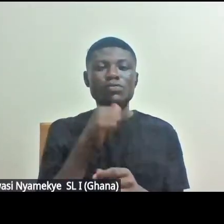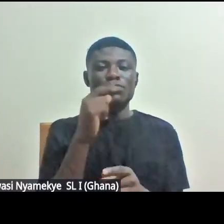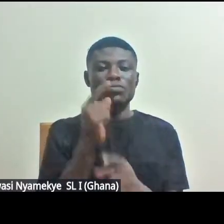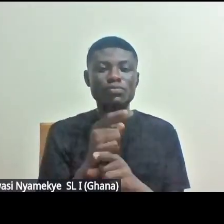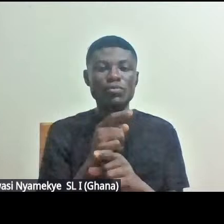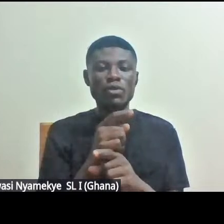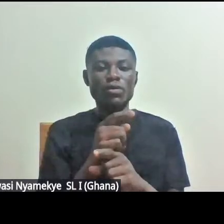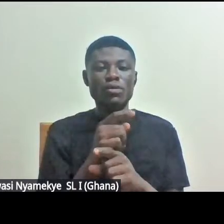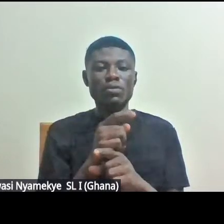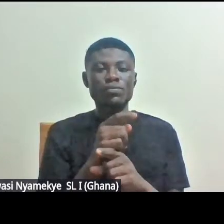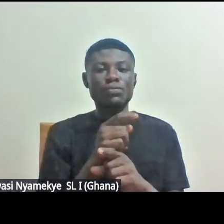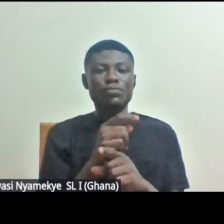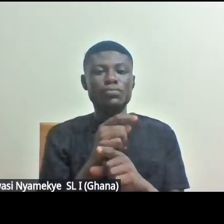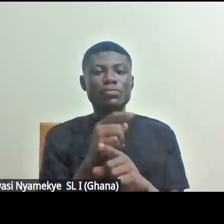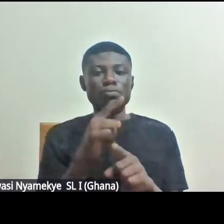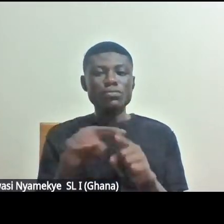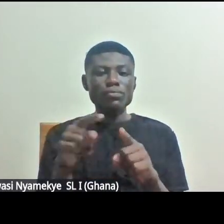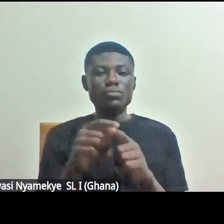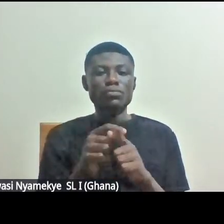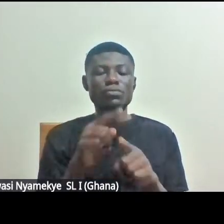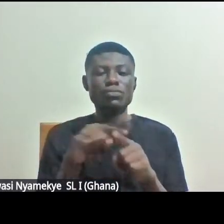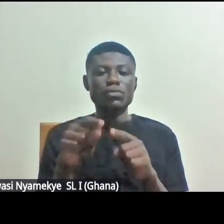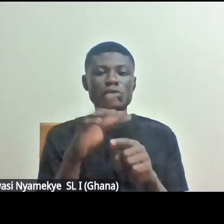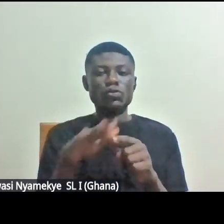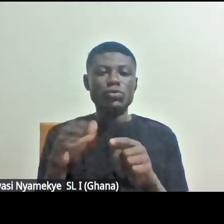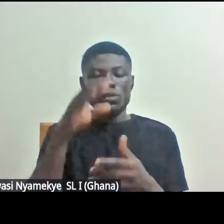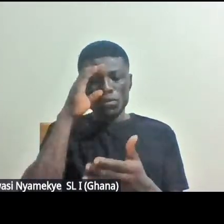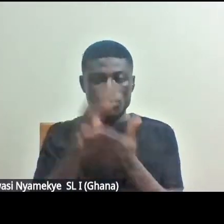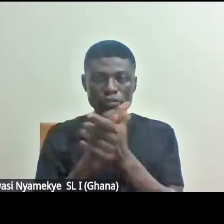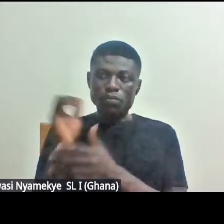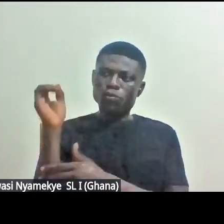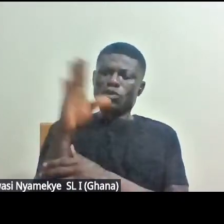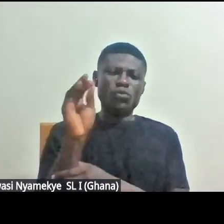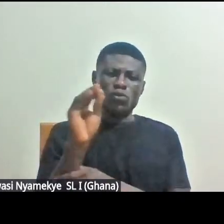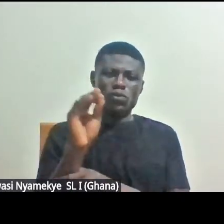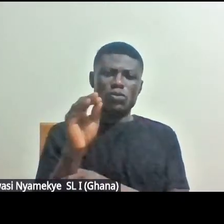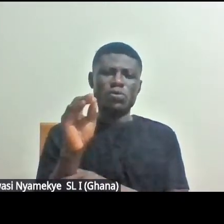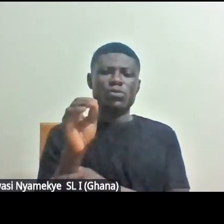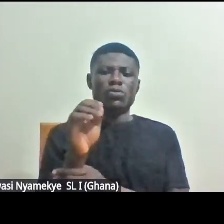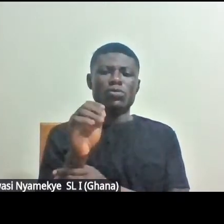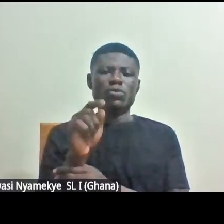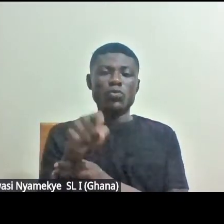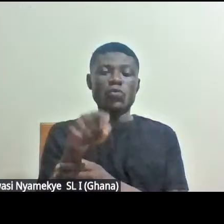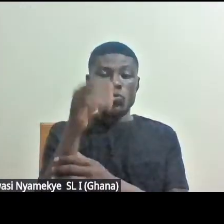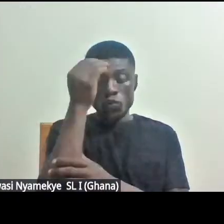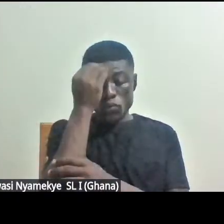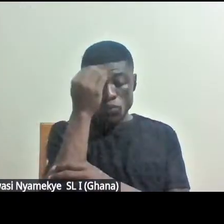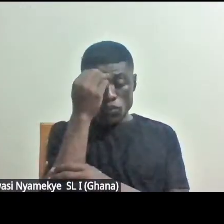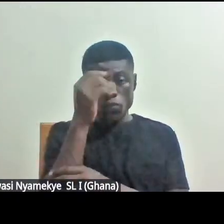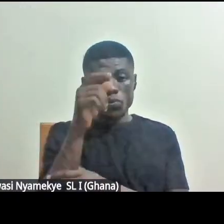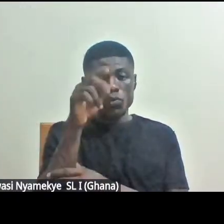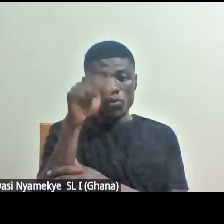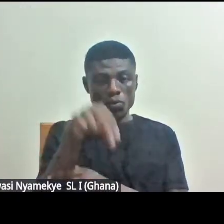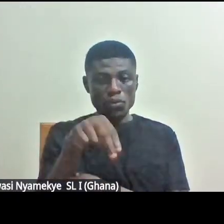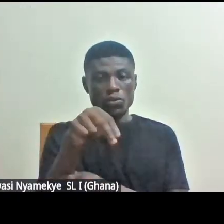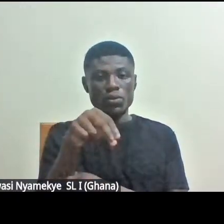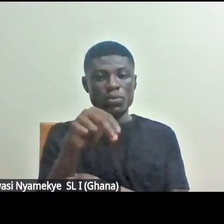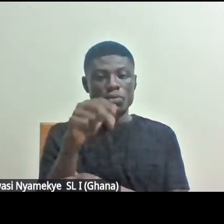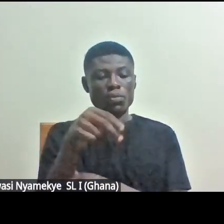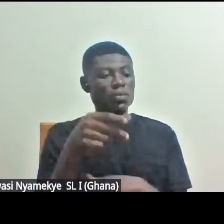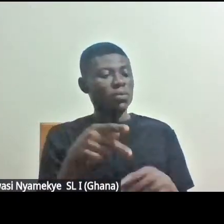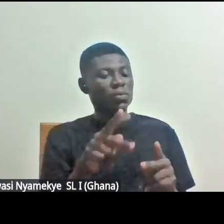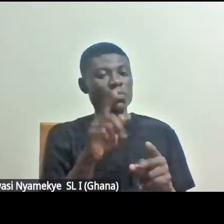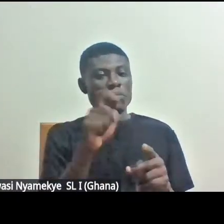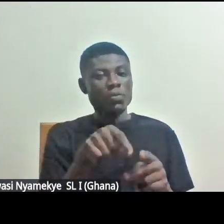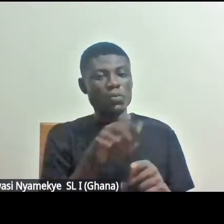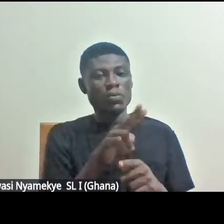be uploading the children's picture in it. You know that you will need even a consent when you have to use